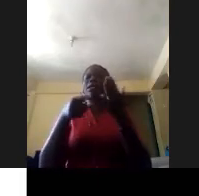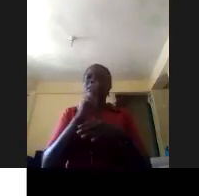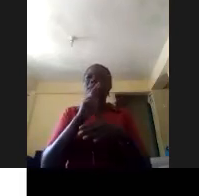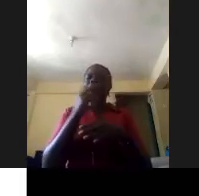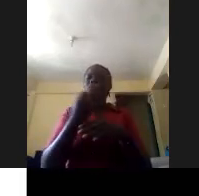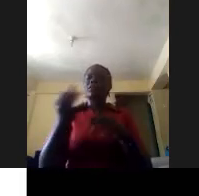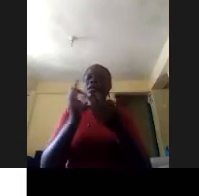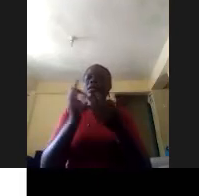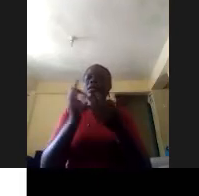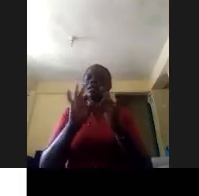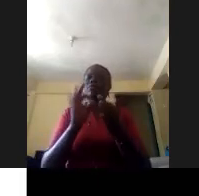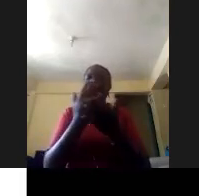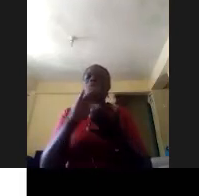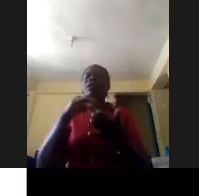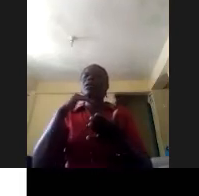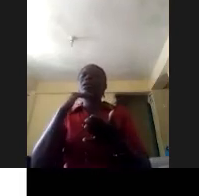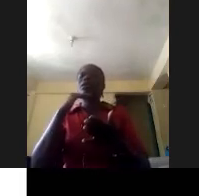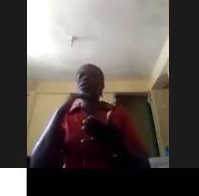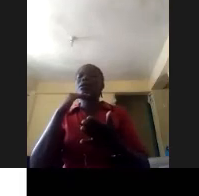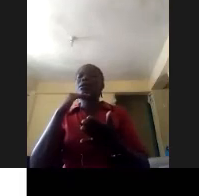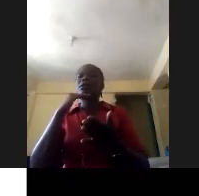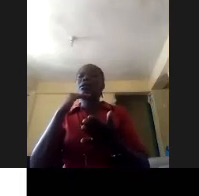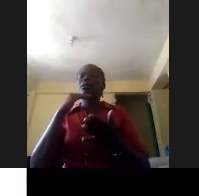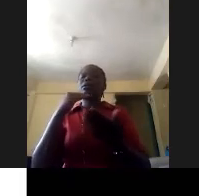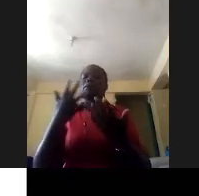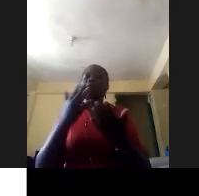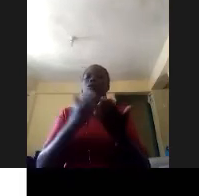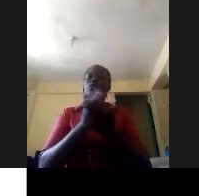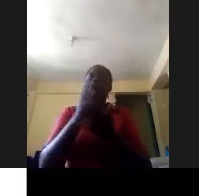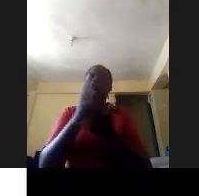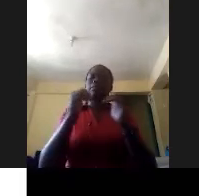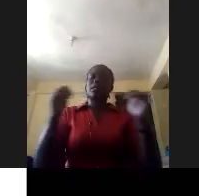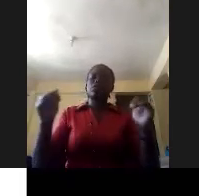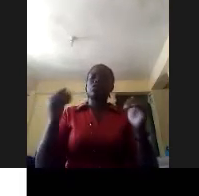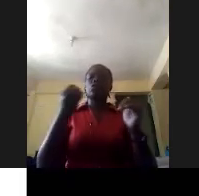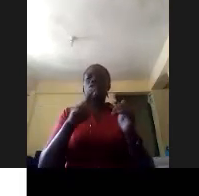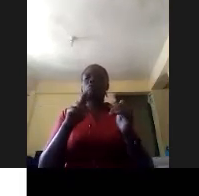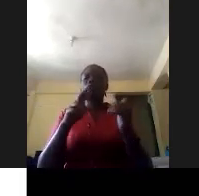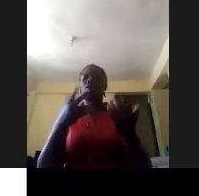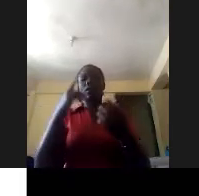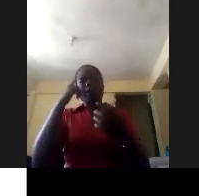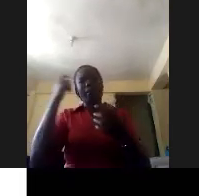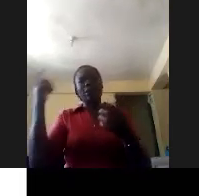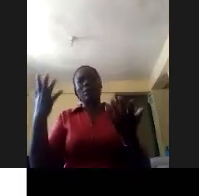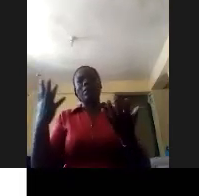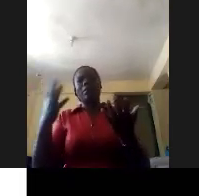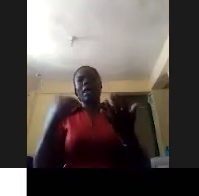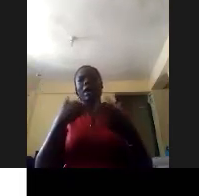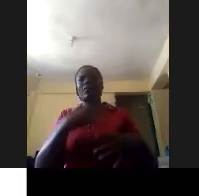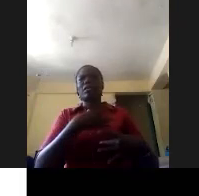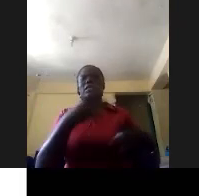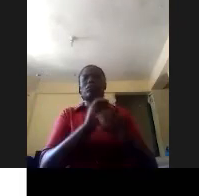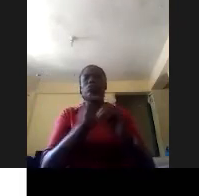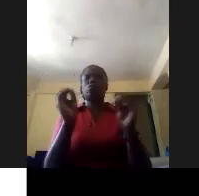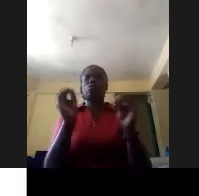loved one through death, divorce, separation, and also, like we mentioned, loss of interest in pleasurable